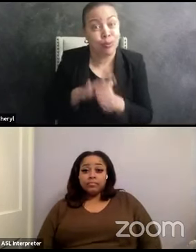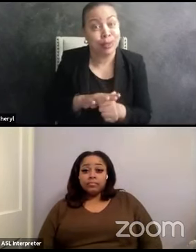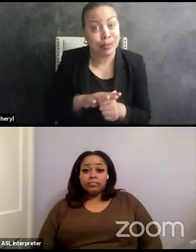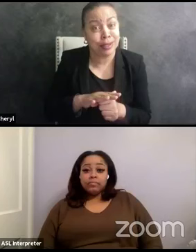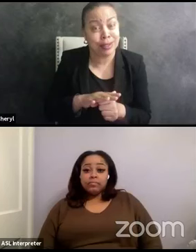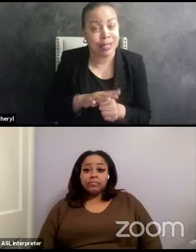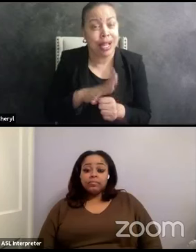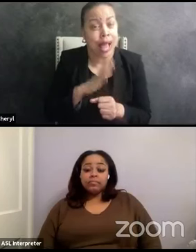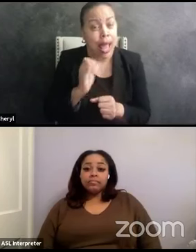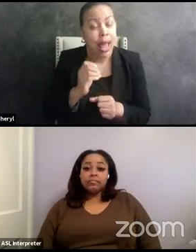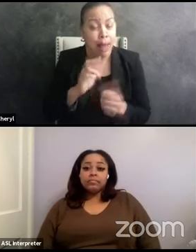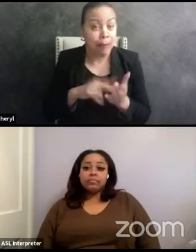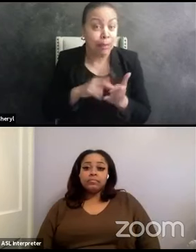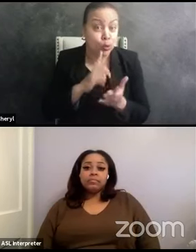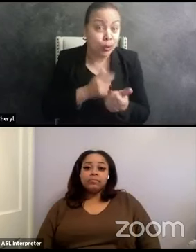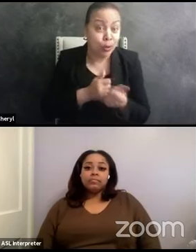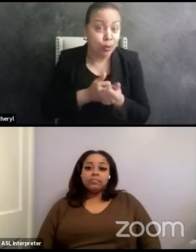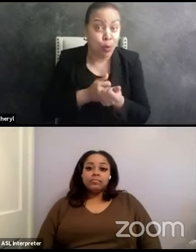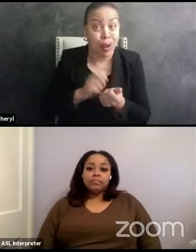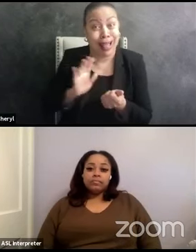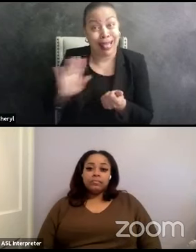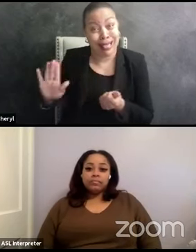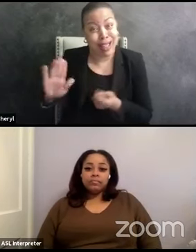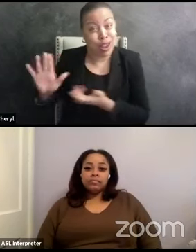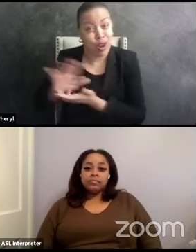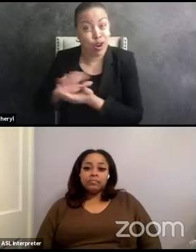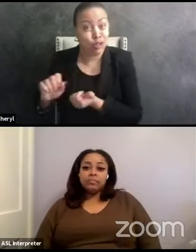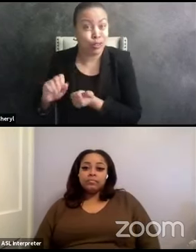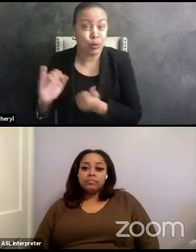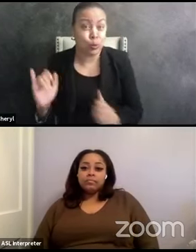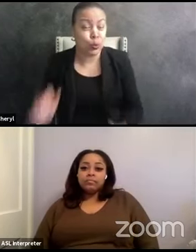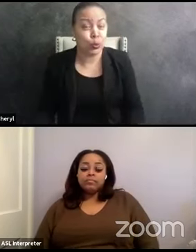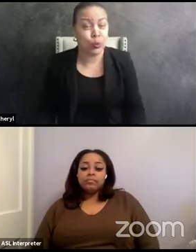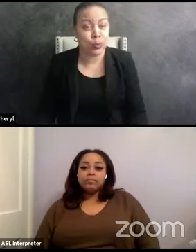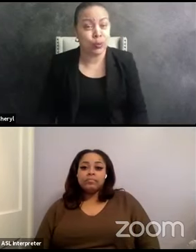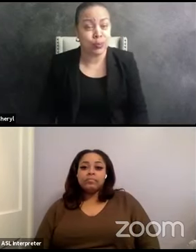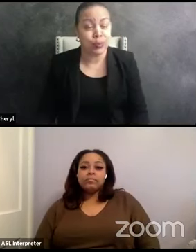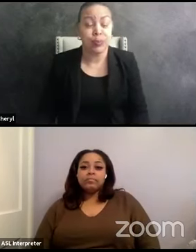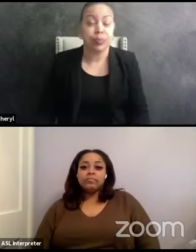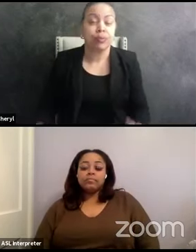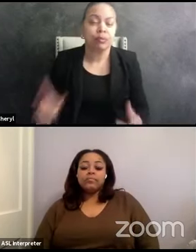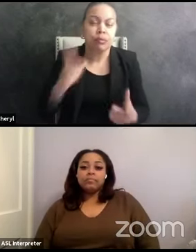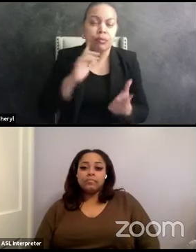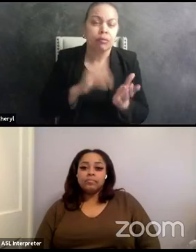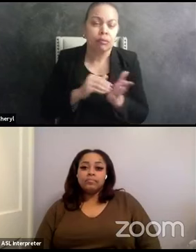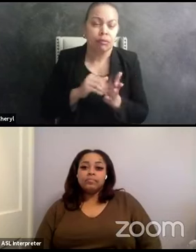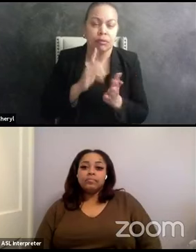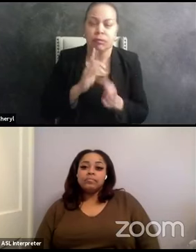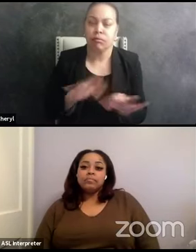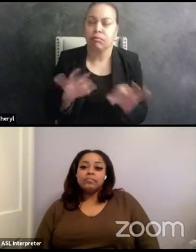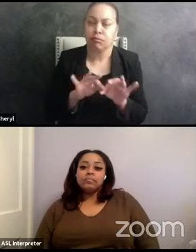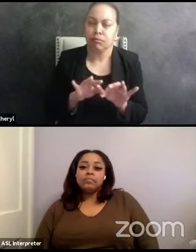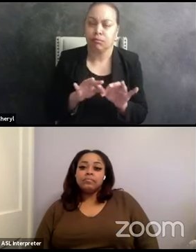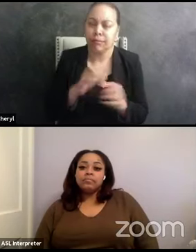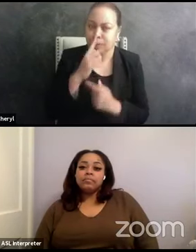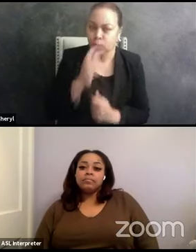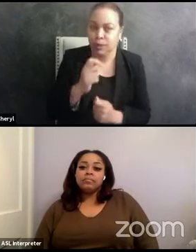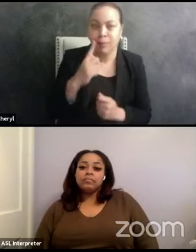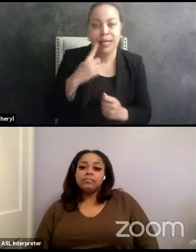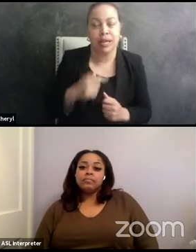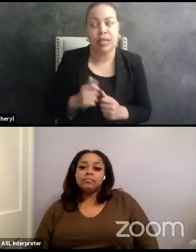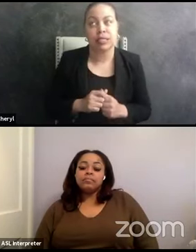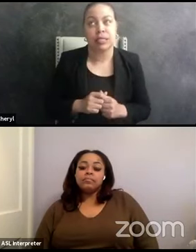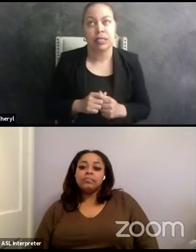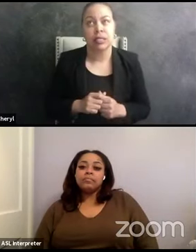also co-signing, their destruction as well. And so I think a lot of times it's really interesting, because I